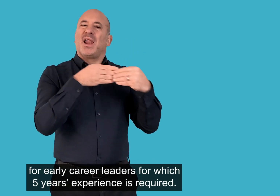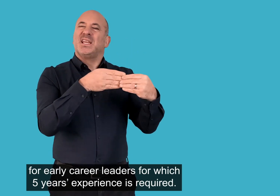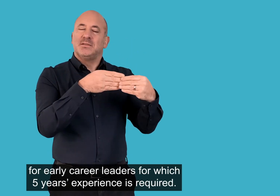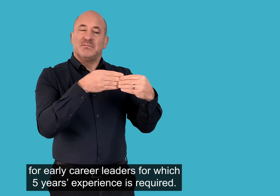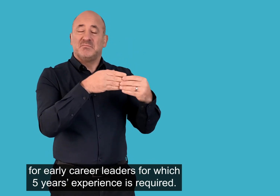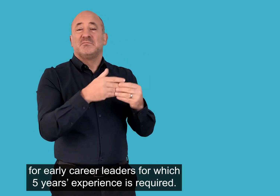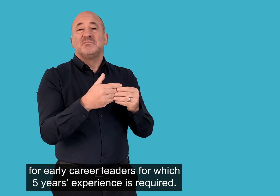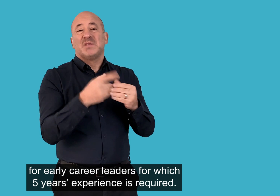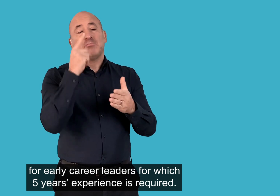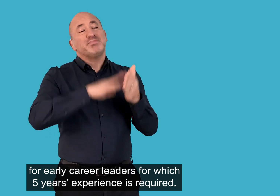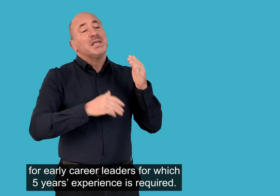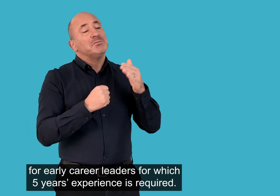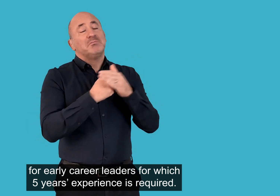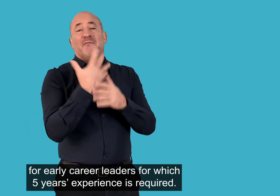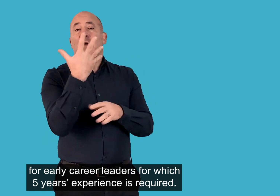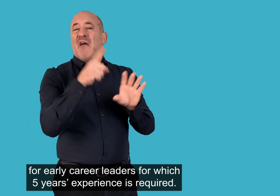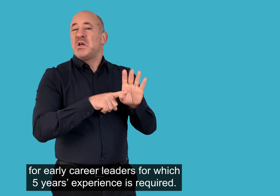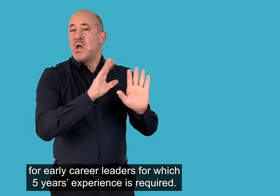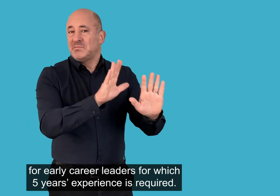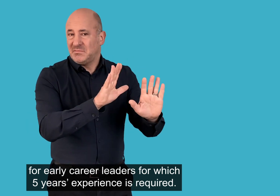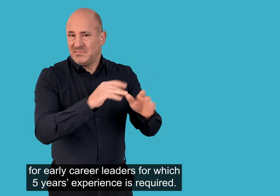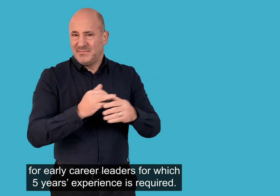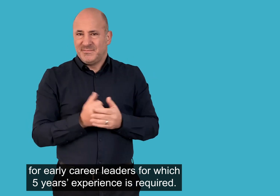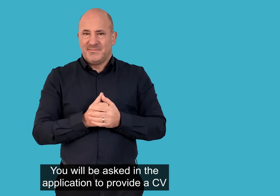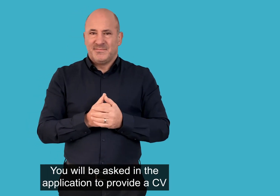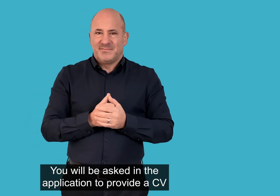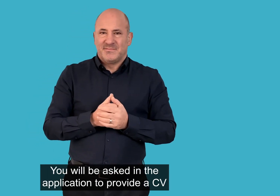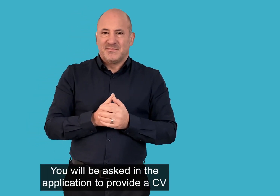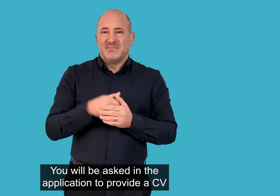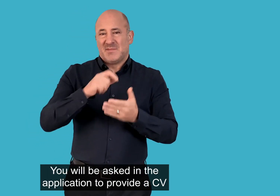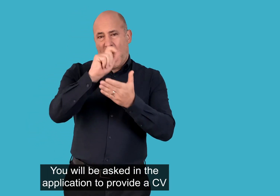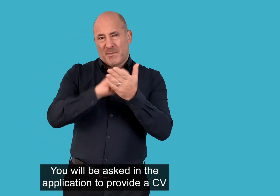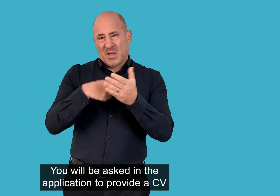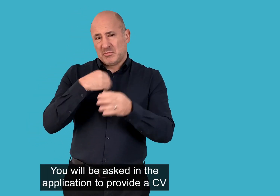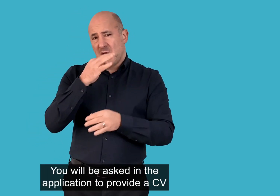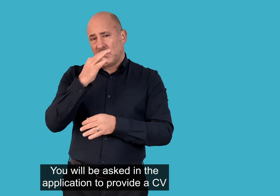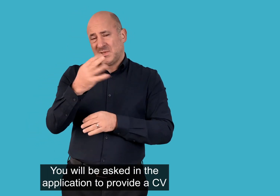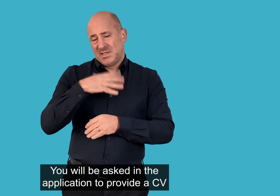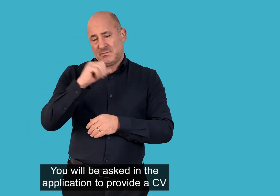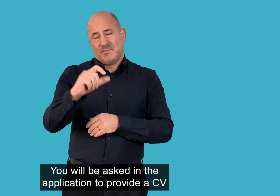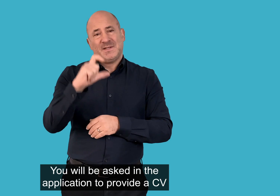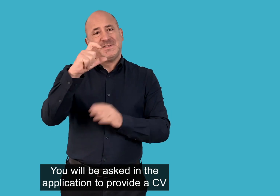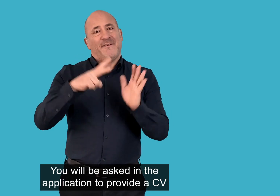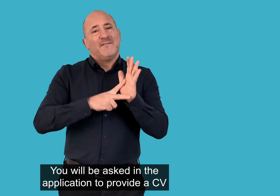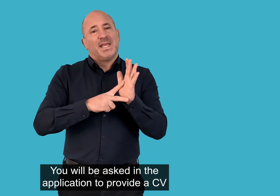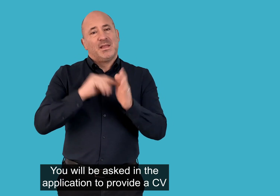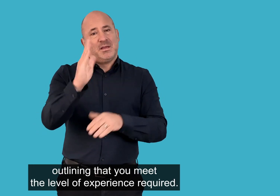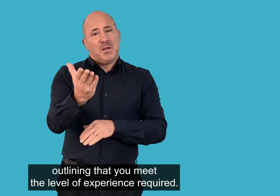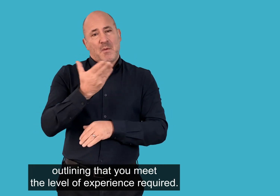years experience is required. You'll be asked in the application to provide a